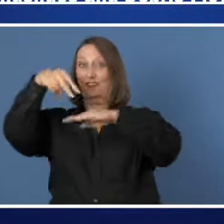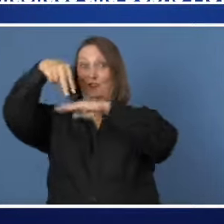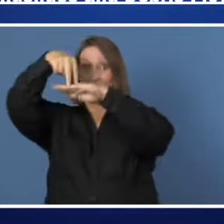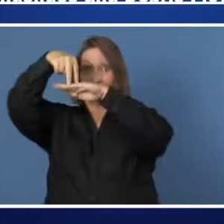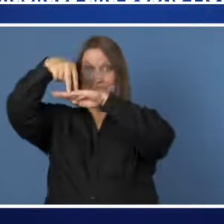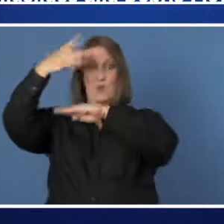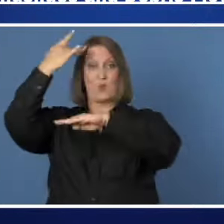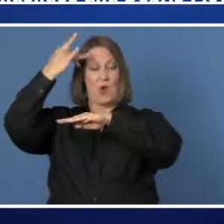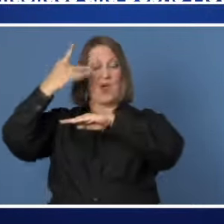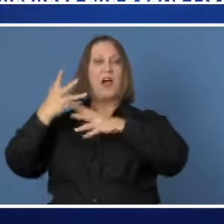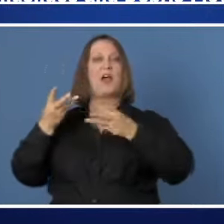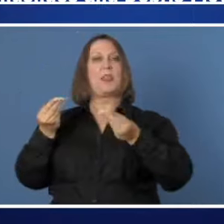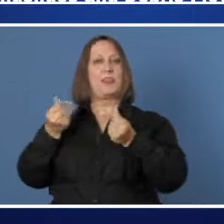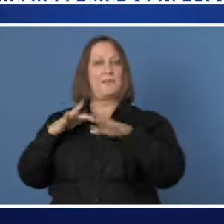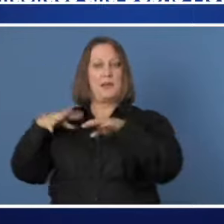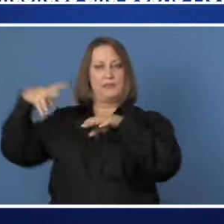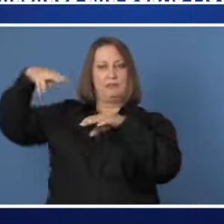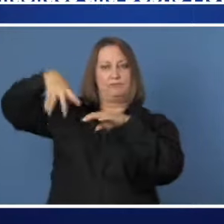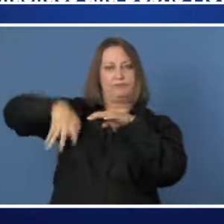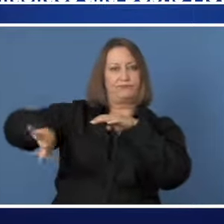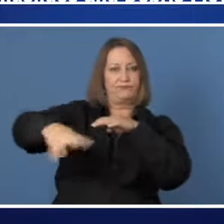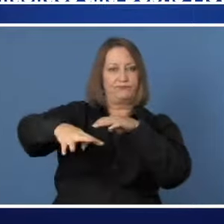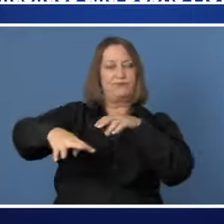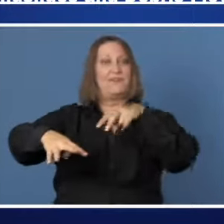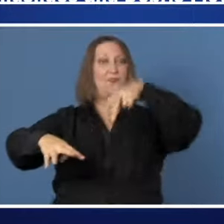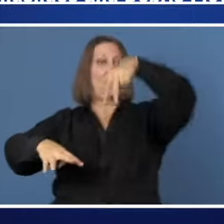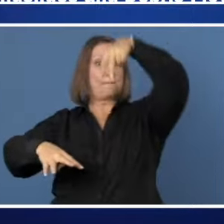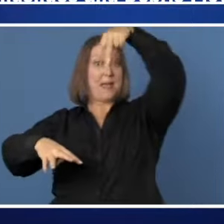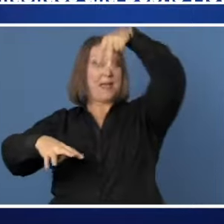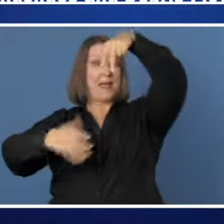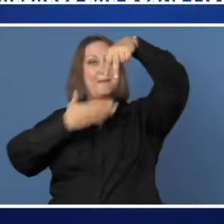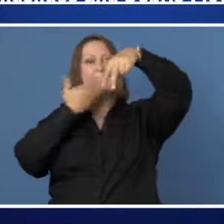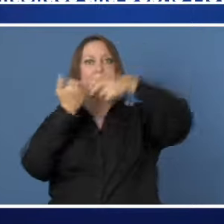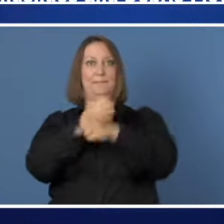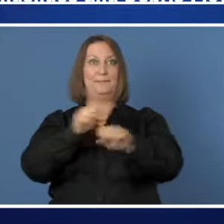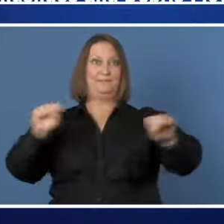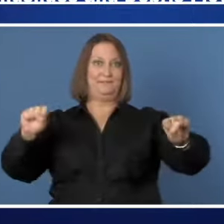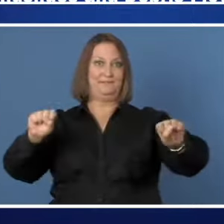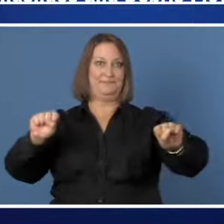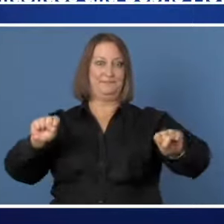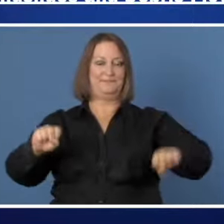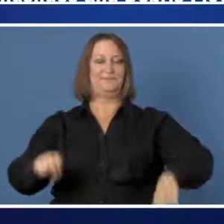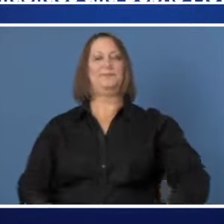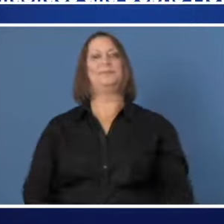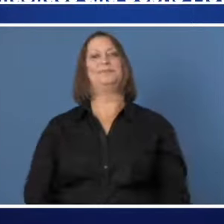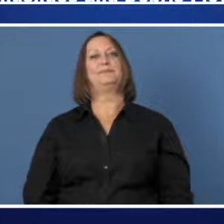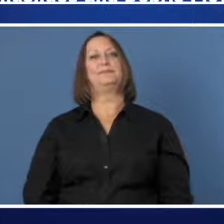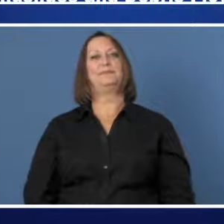of a landslide or debris flow saves lives.